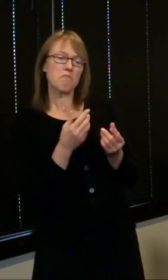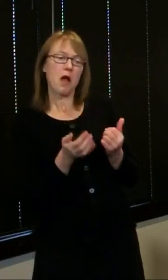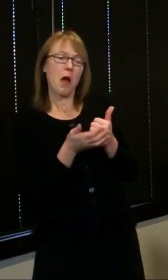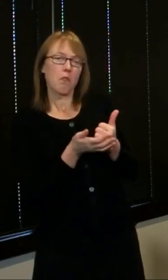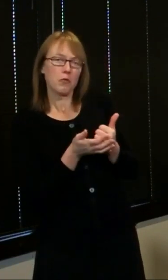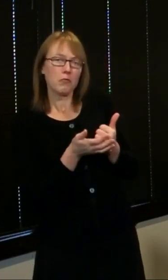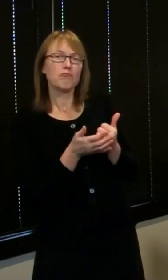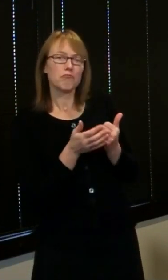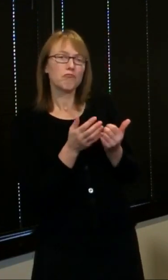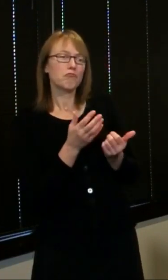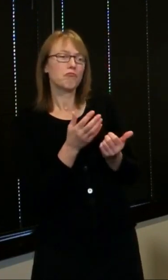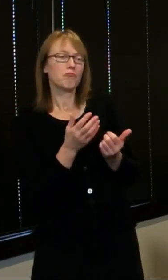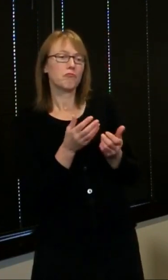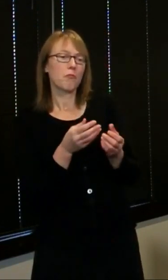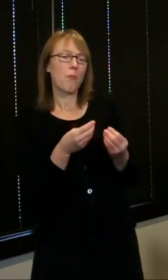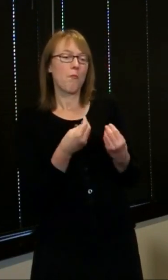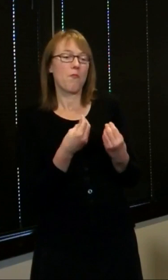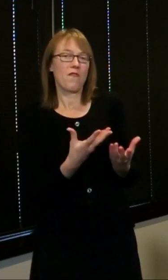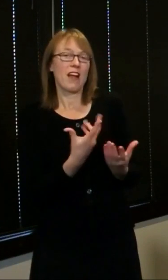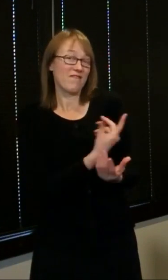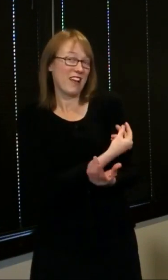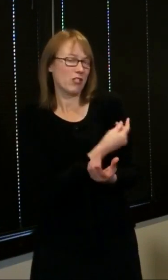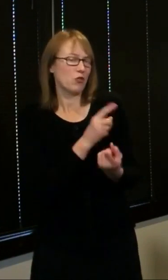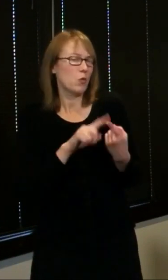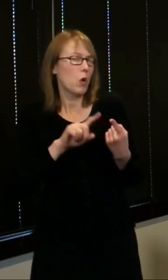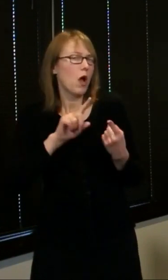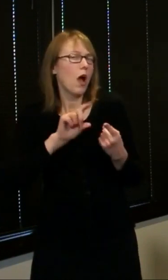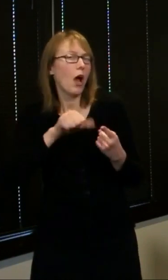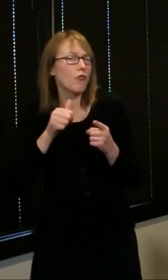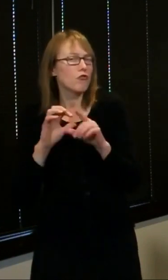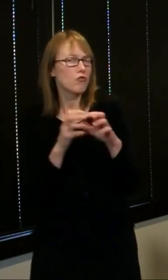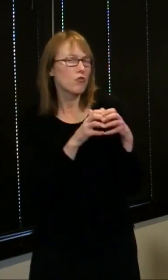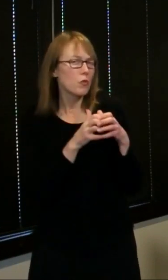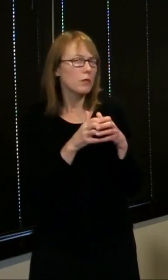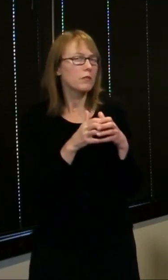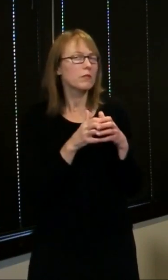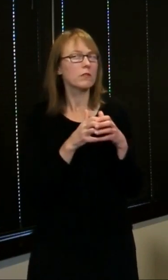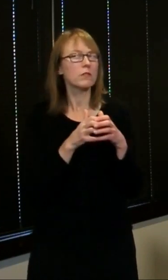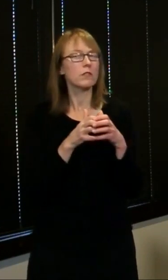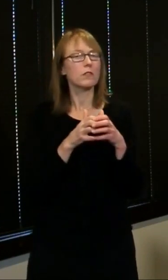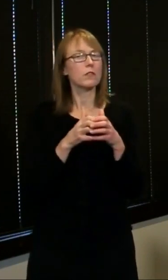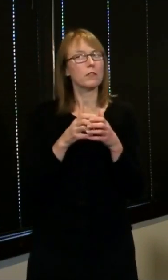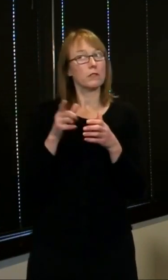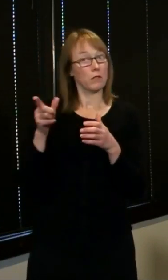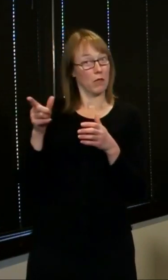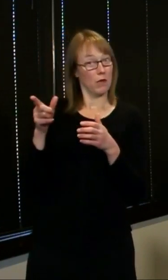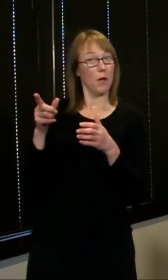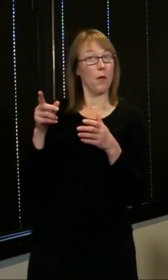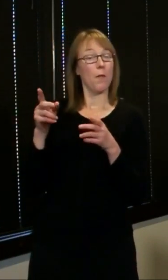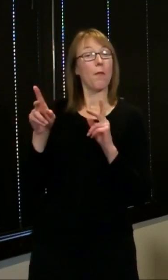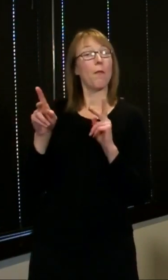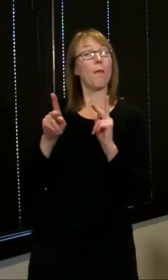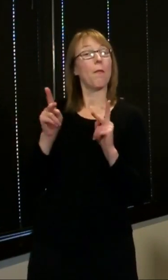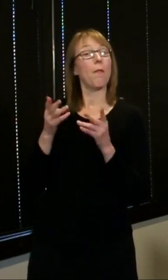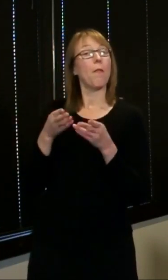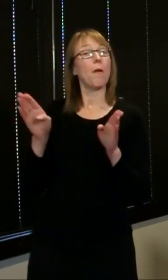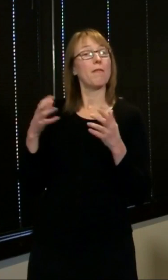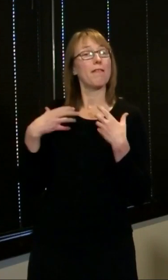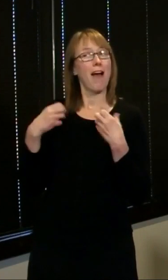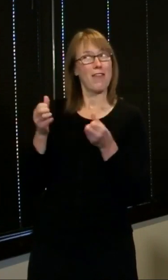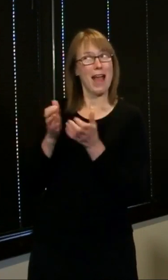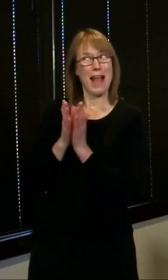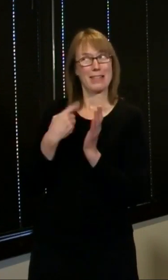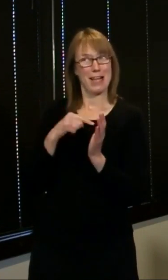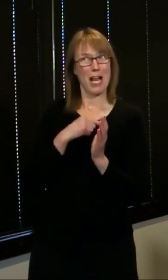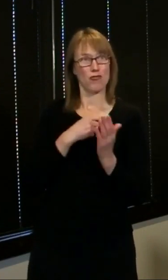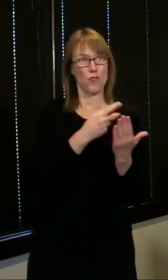that public health has asked us to do. So it's groups like law enforcement or first responders. You may remember it